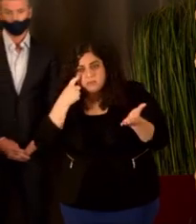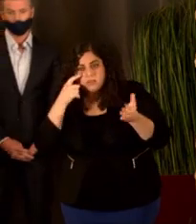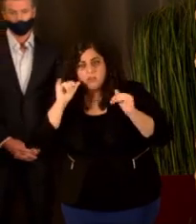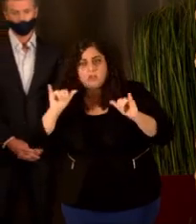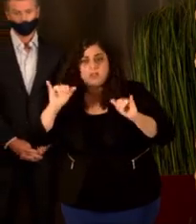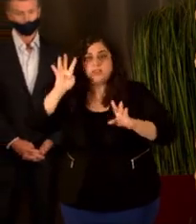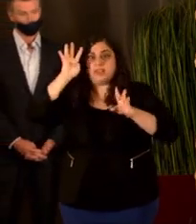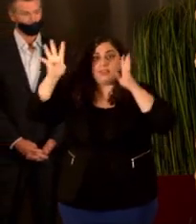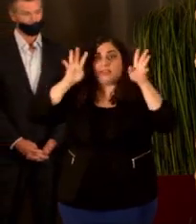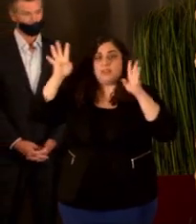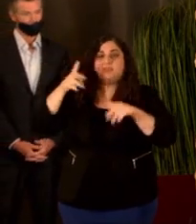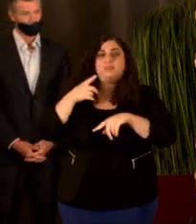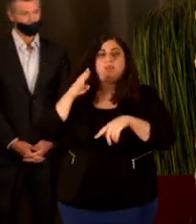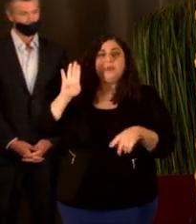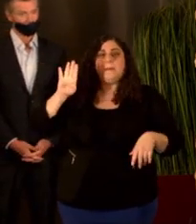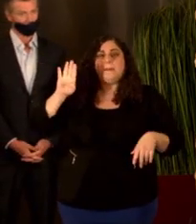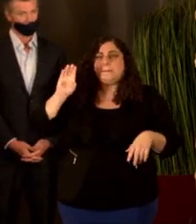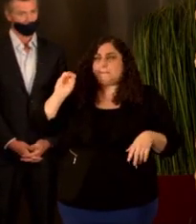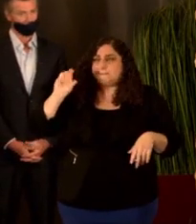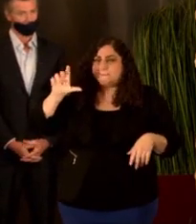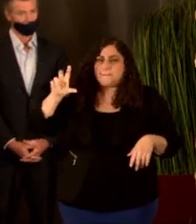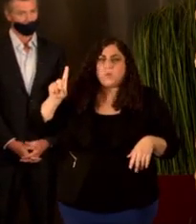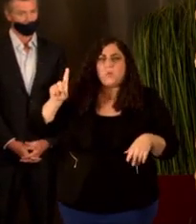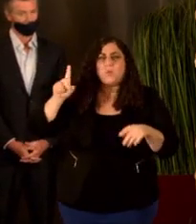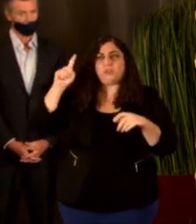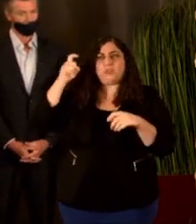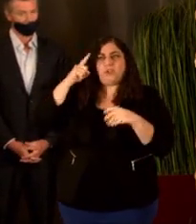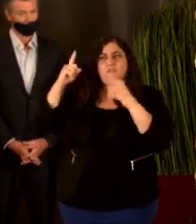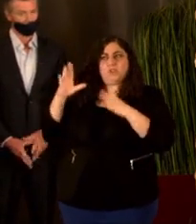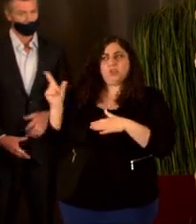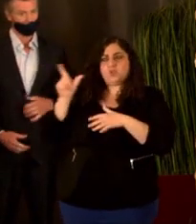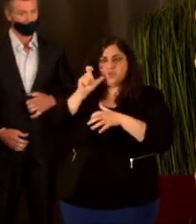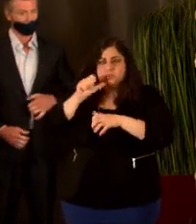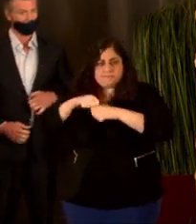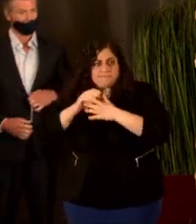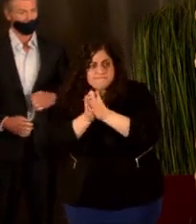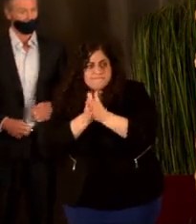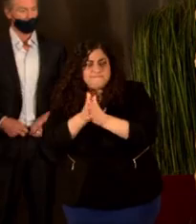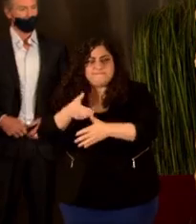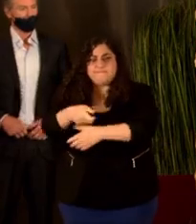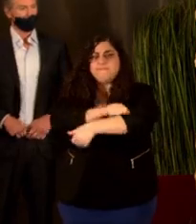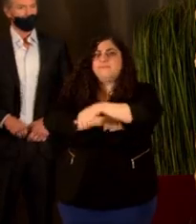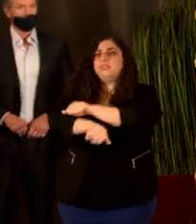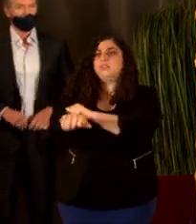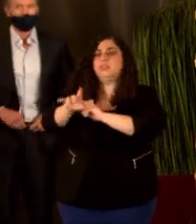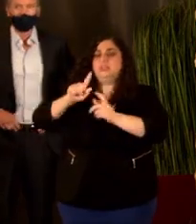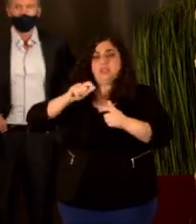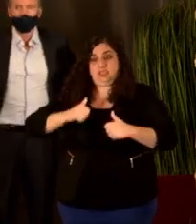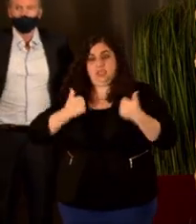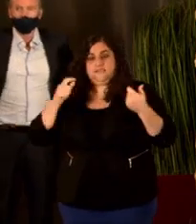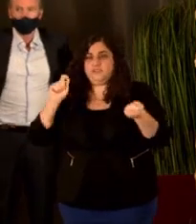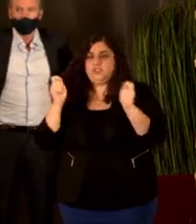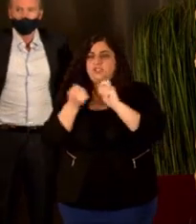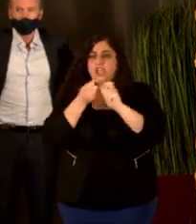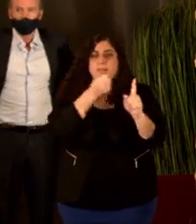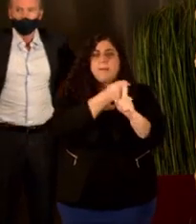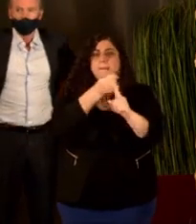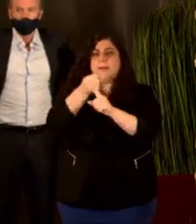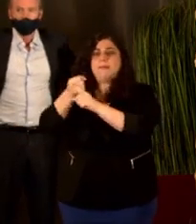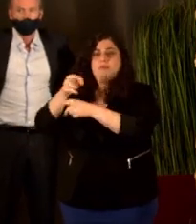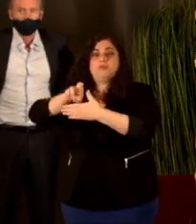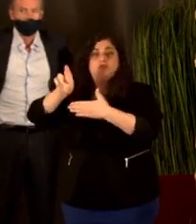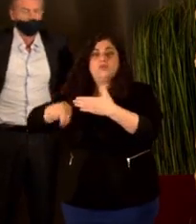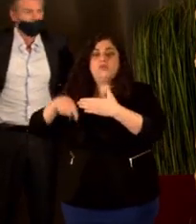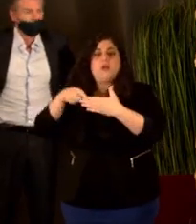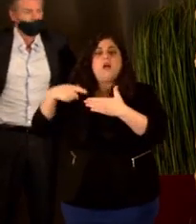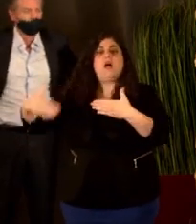governor has resulted in life-changing results, who now call this place home. This is an example of